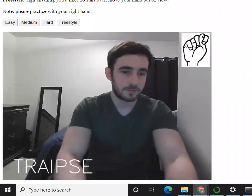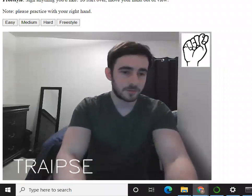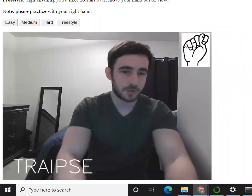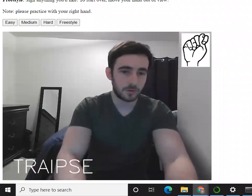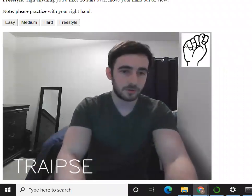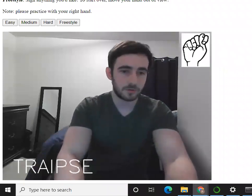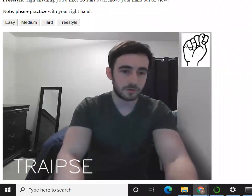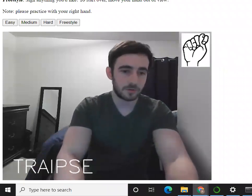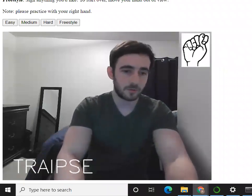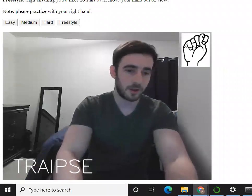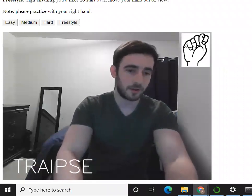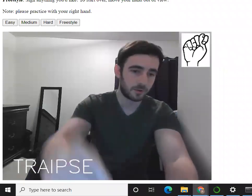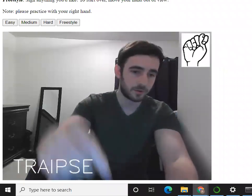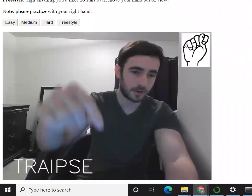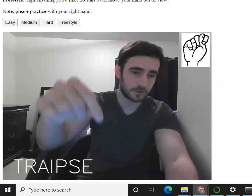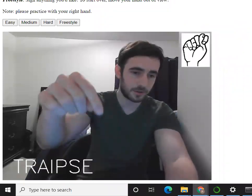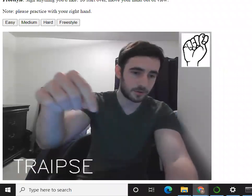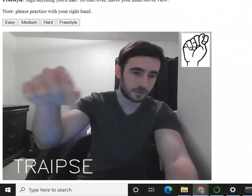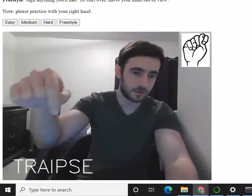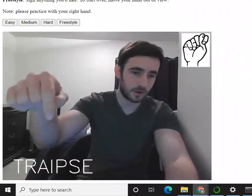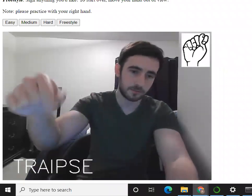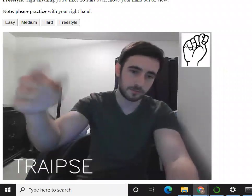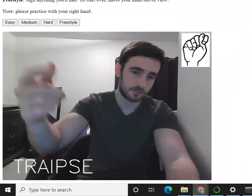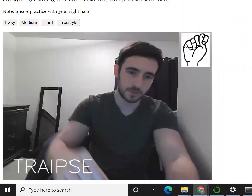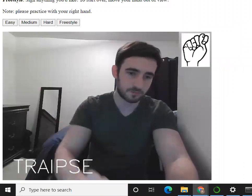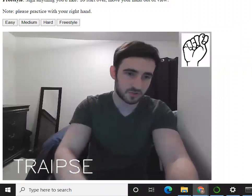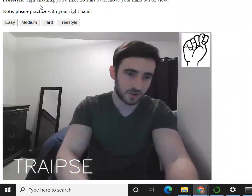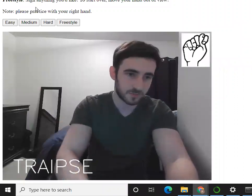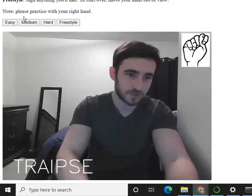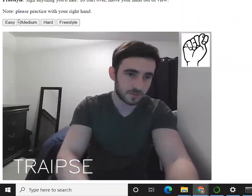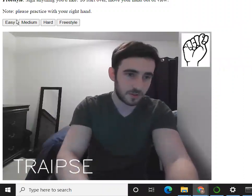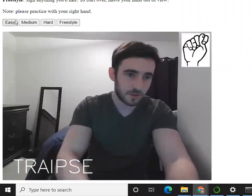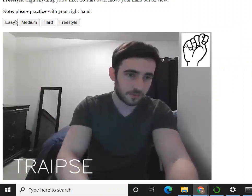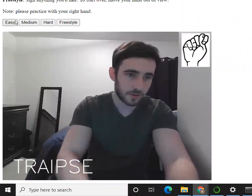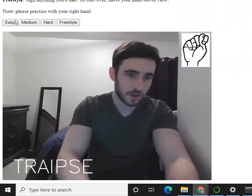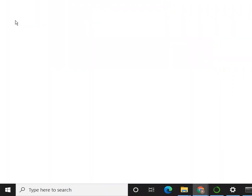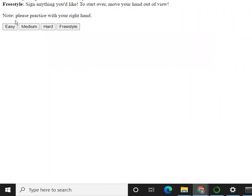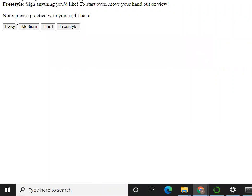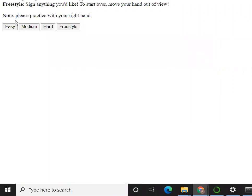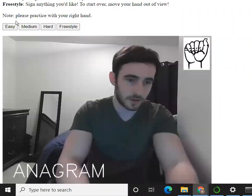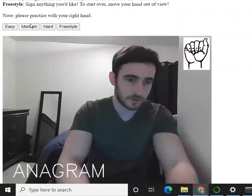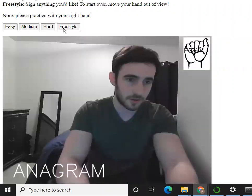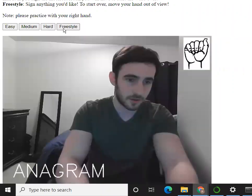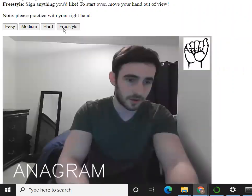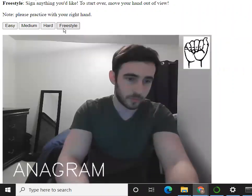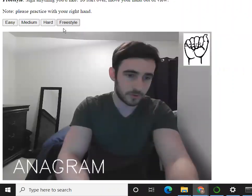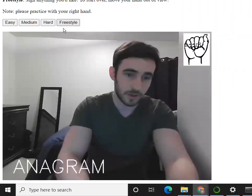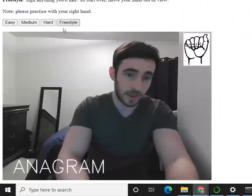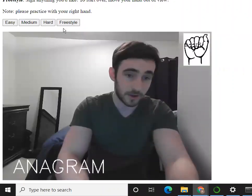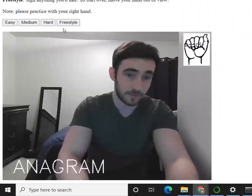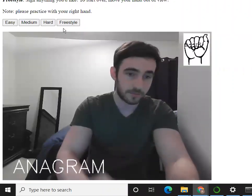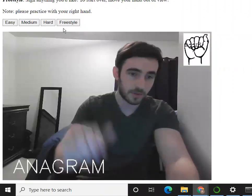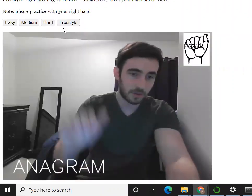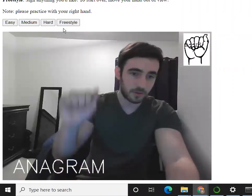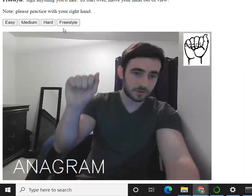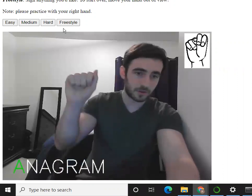So we have the word down here. It just picked Trapes. If I click the button again, it'll come up with a new word,